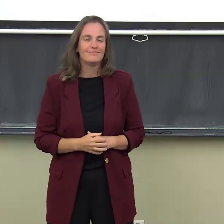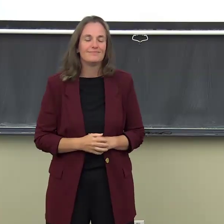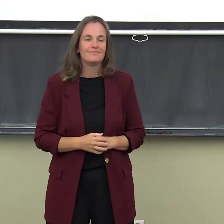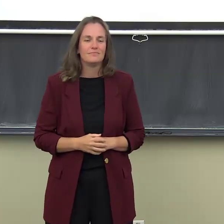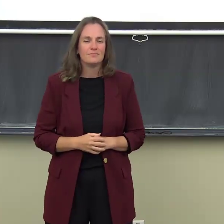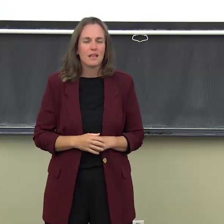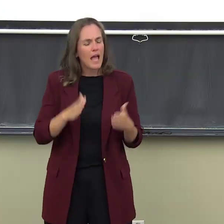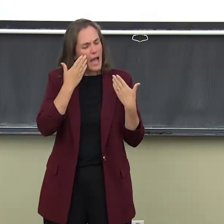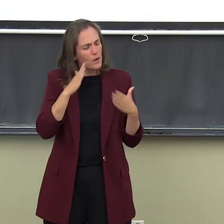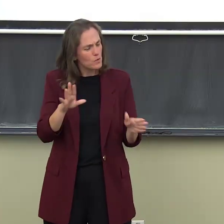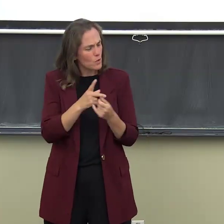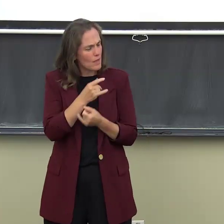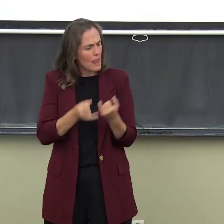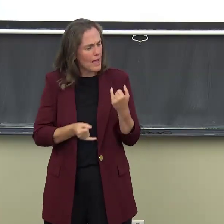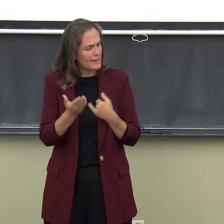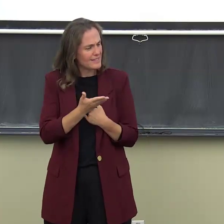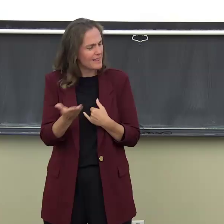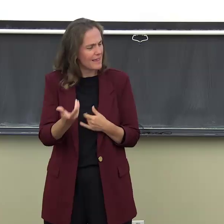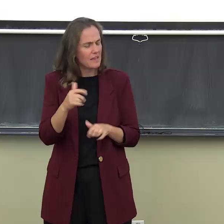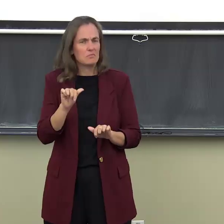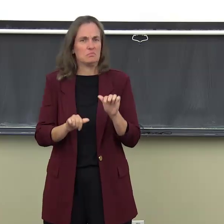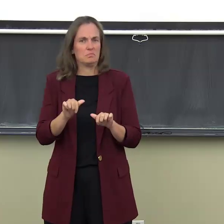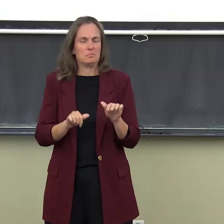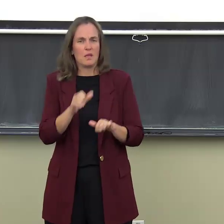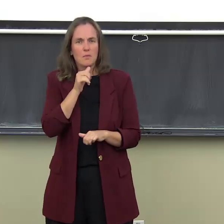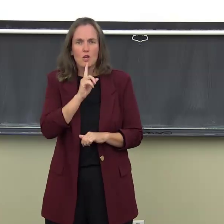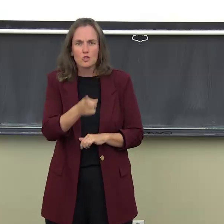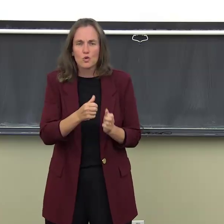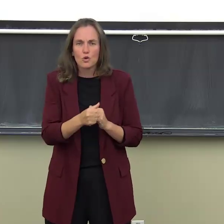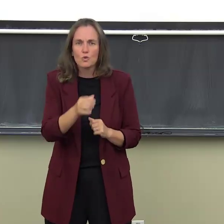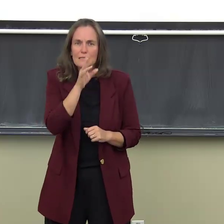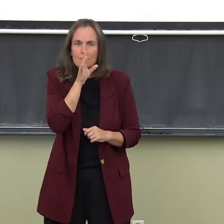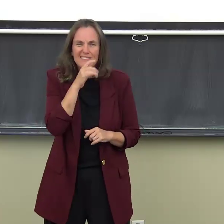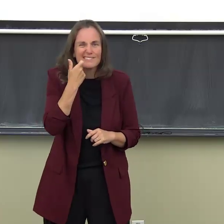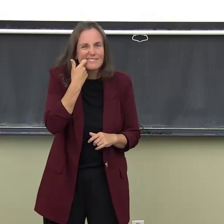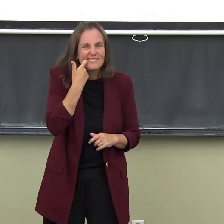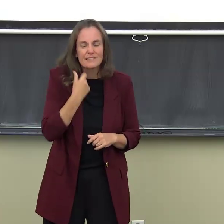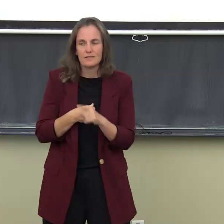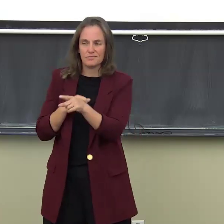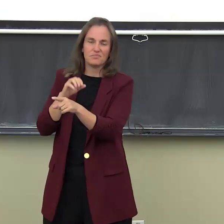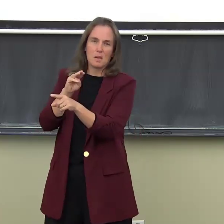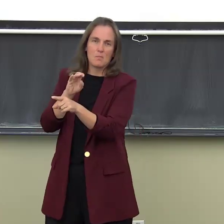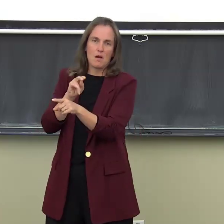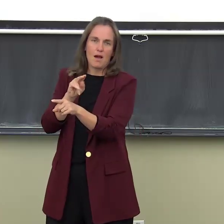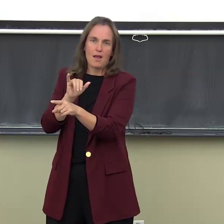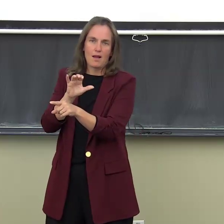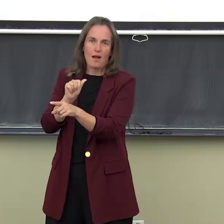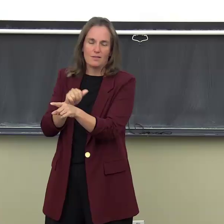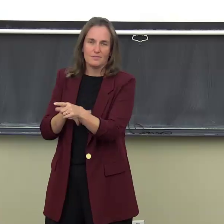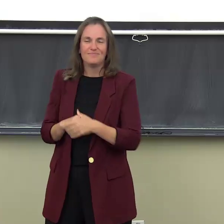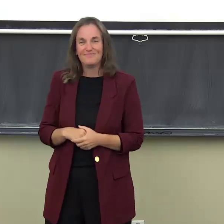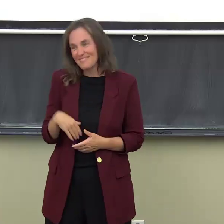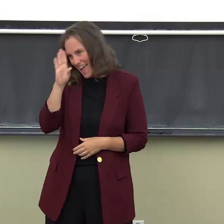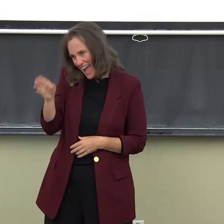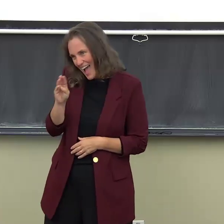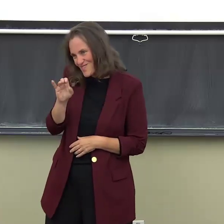know, the last thing, I'm not sure who was speaking just right now, but It was Monica. Oh, okay. Hi,